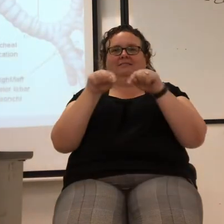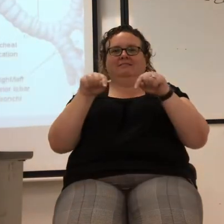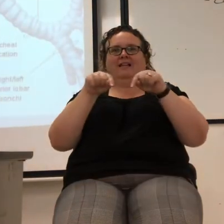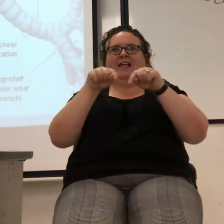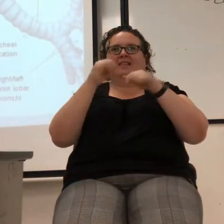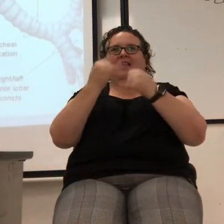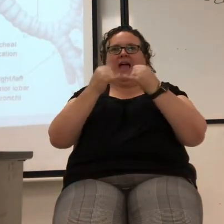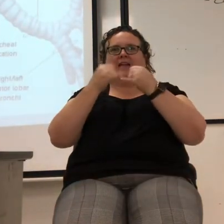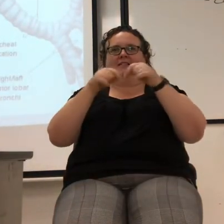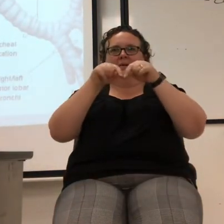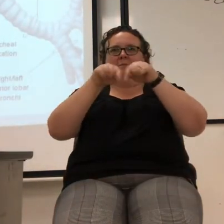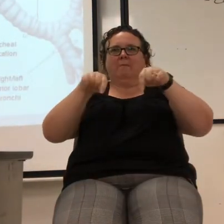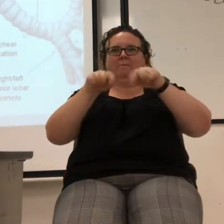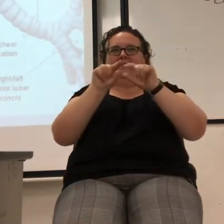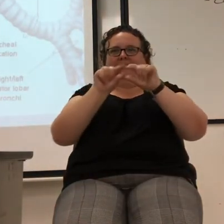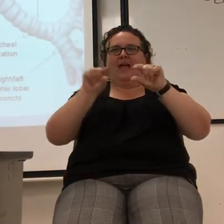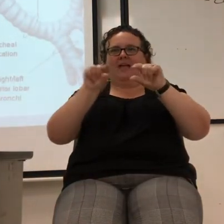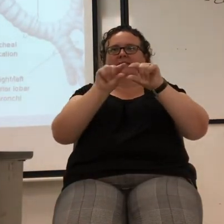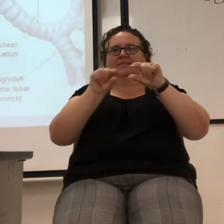So when it divides,